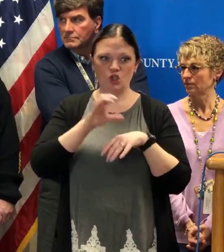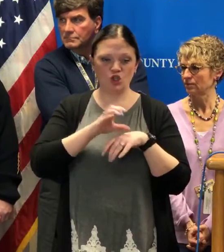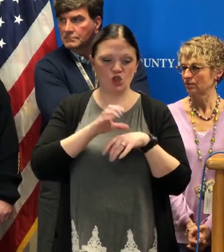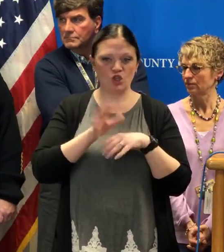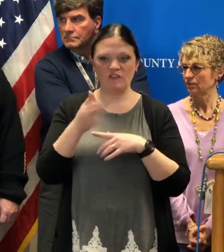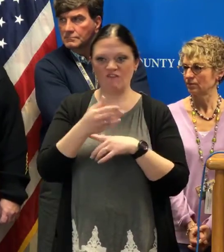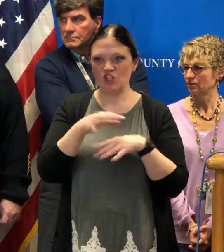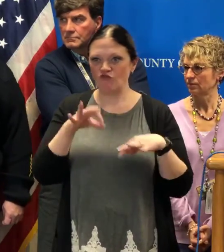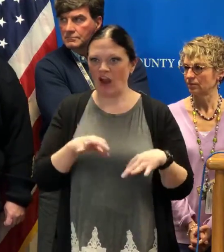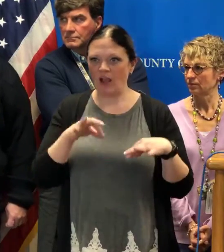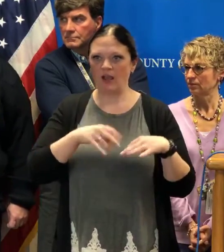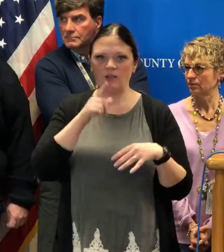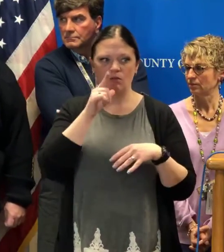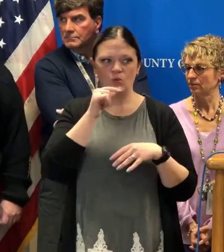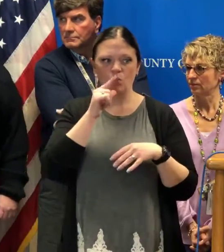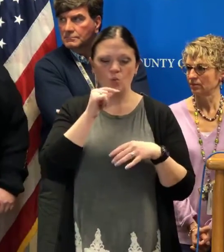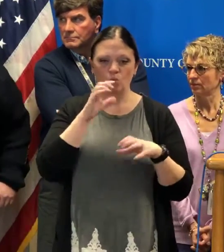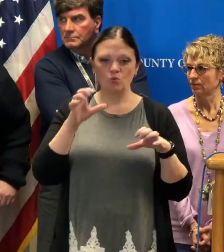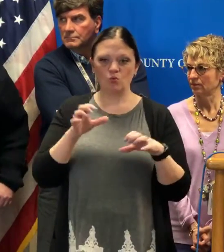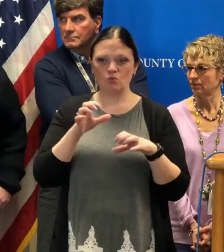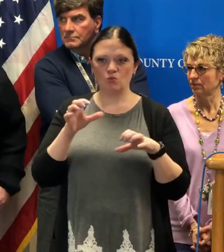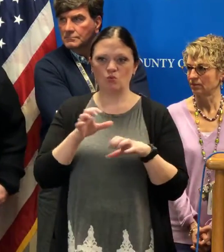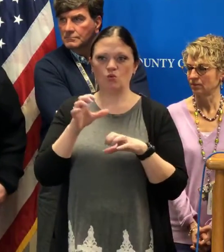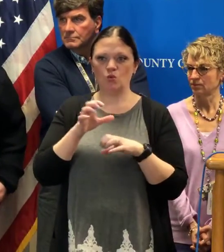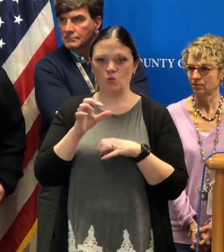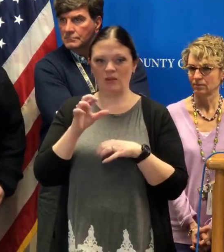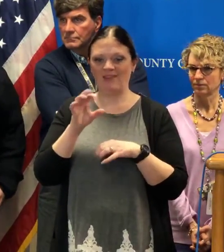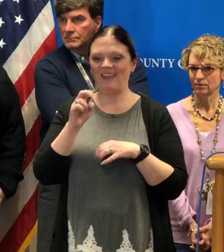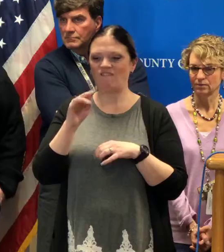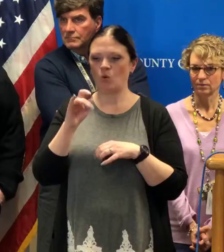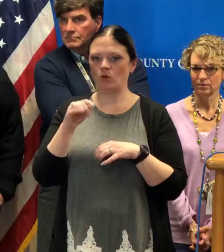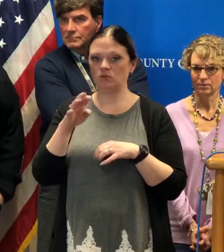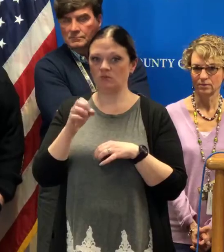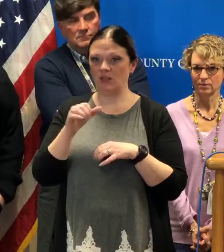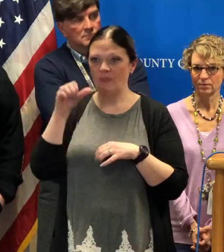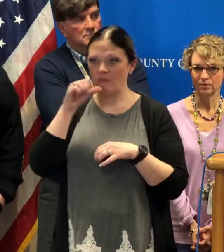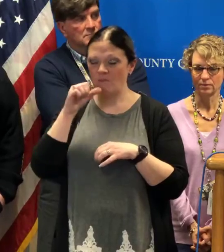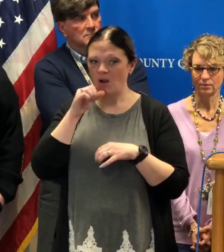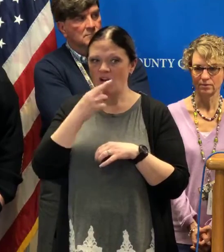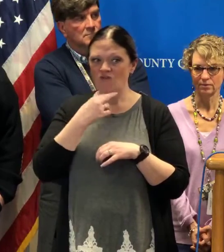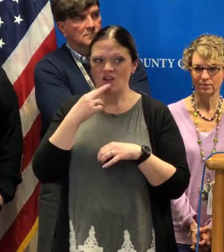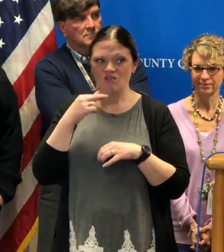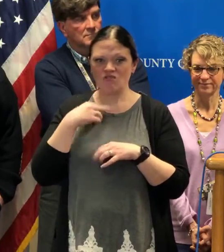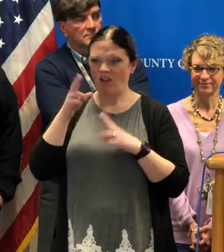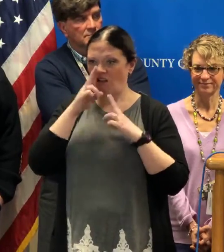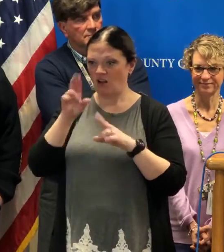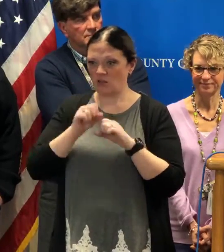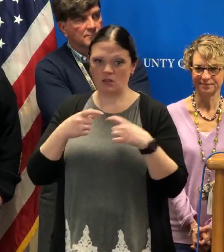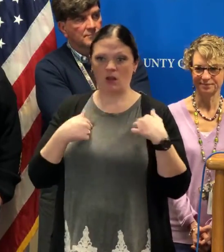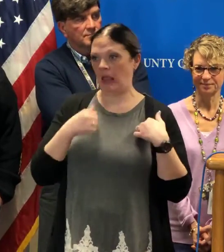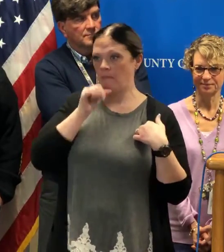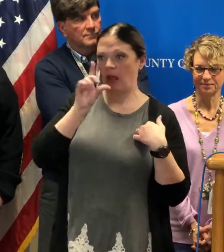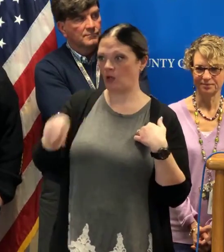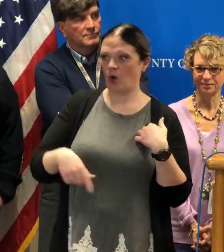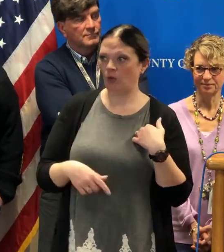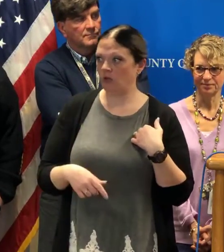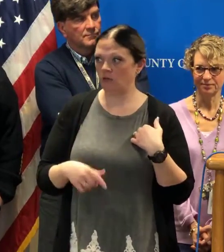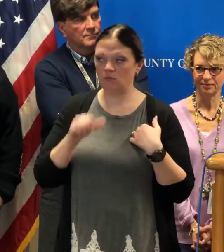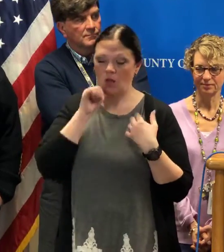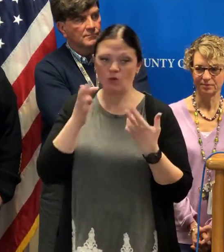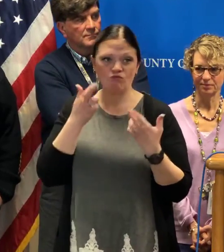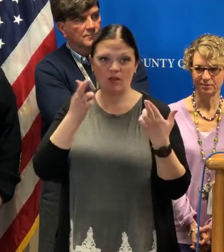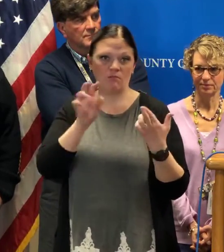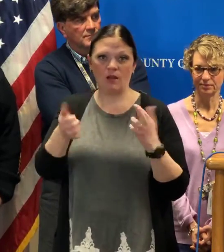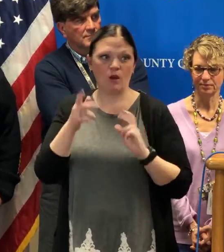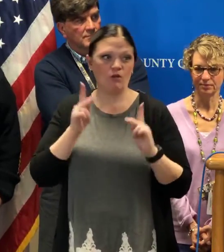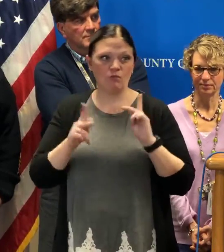that. Who's going to be doing the enforcement of the bars and restaurants going on the honor system? I'm not going to them. And I would not recommend